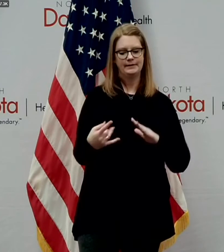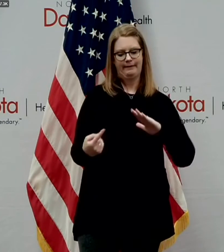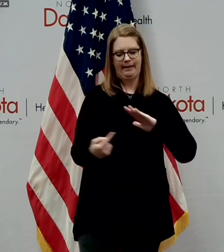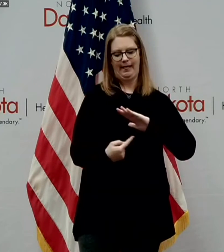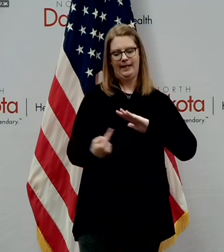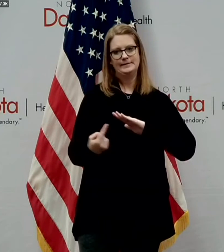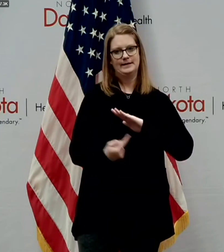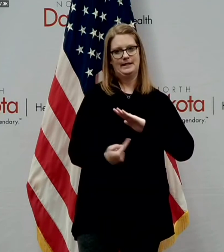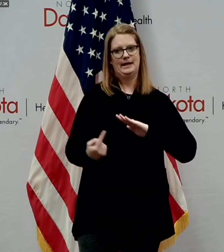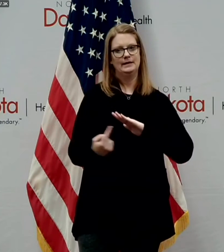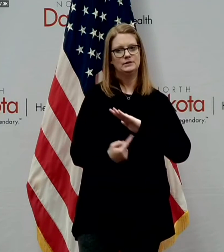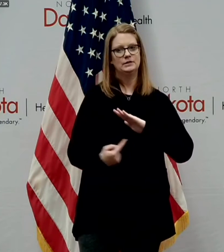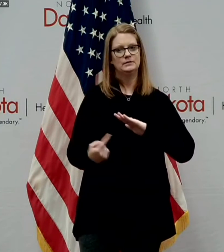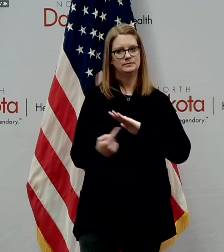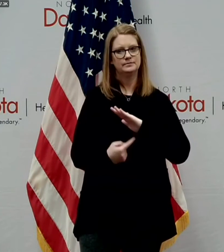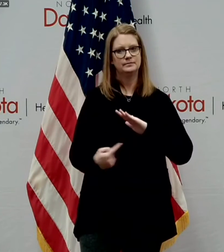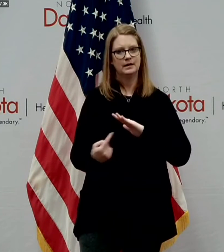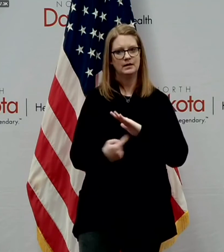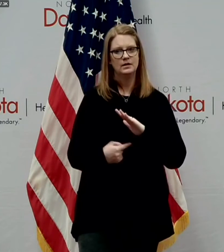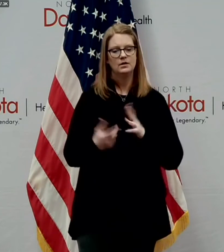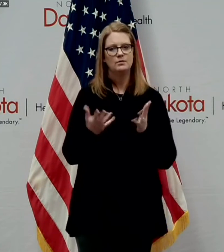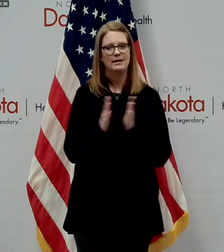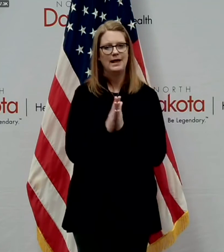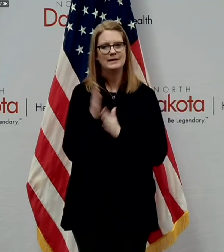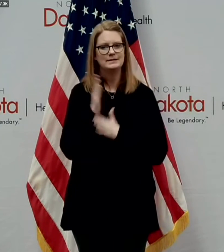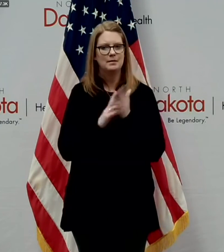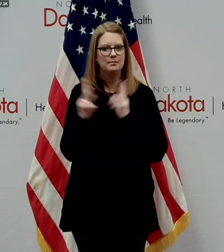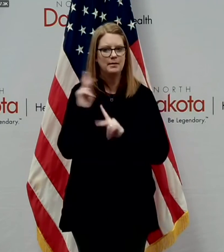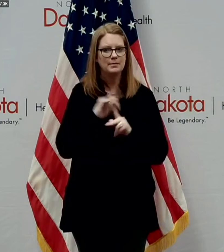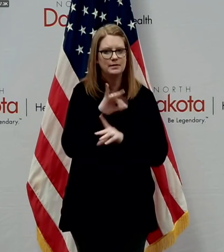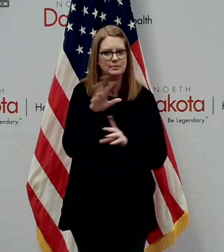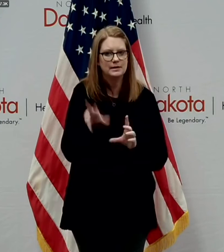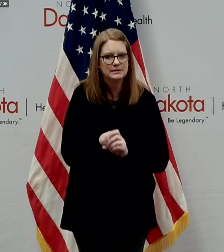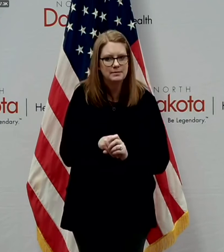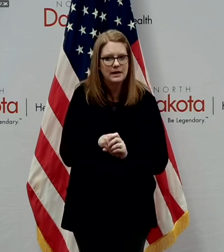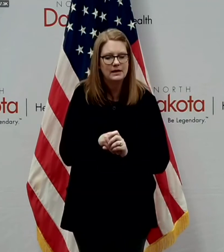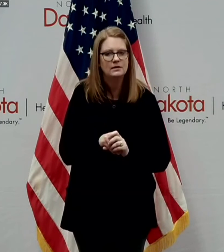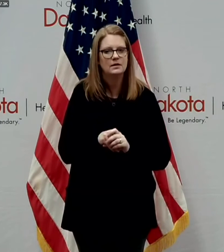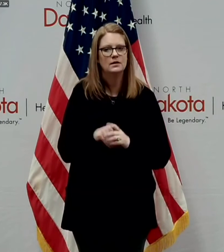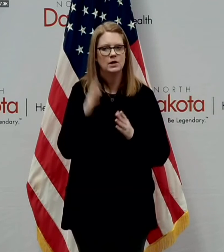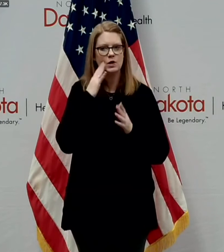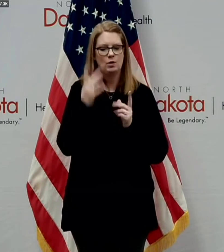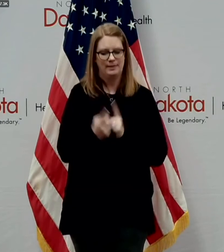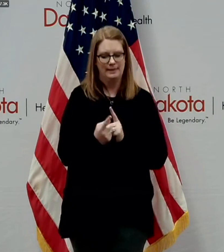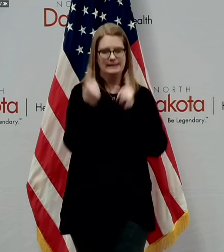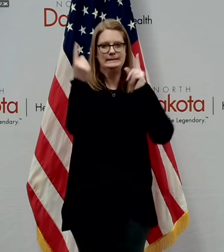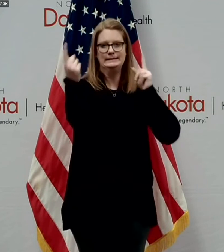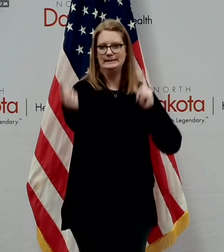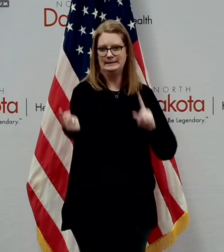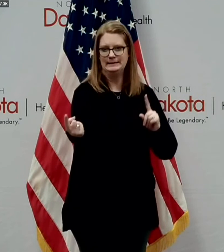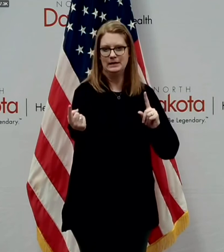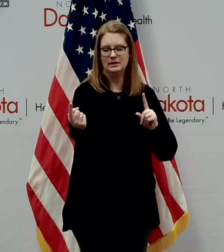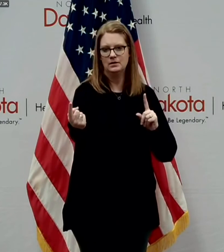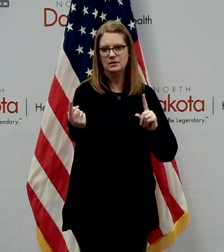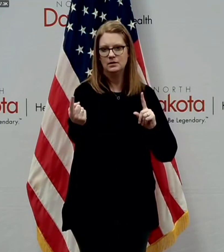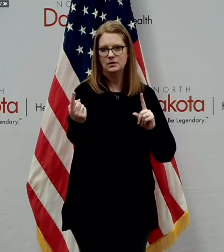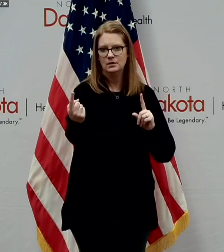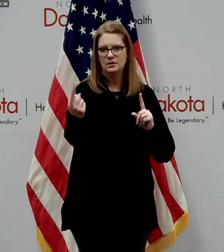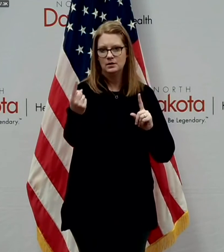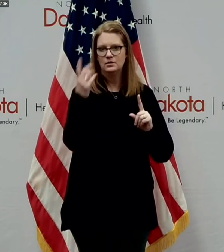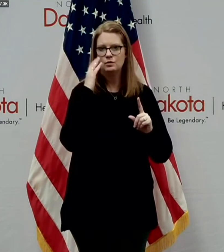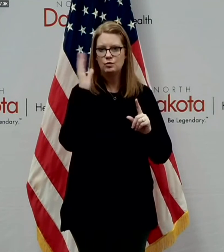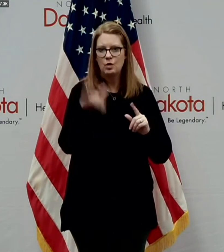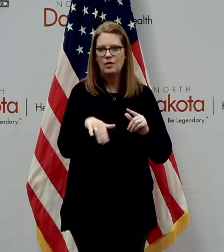isolation that we've asked some people to participate in as they try to do the distancing of others. We know that that creates